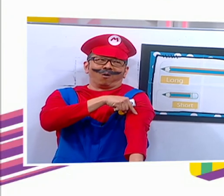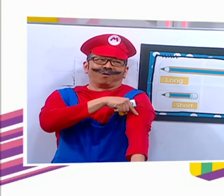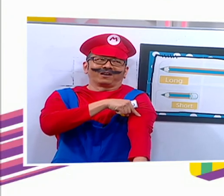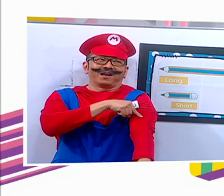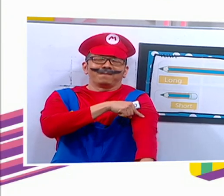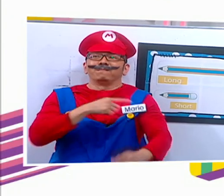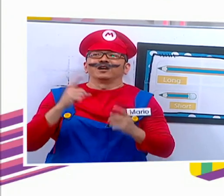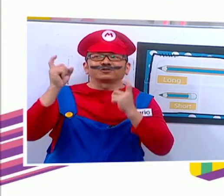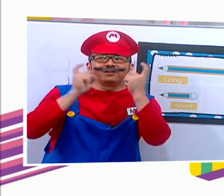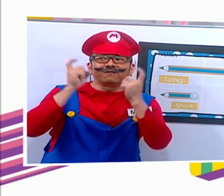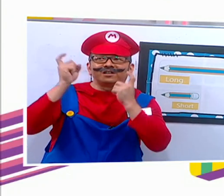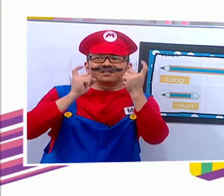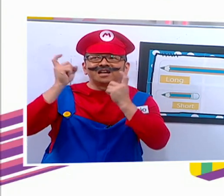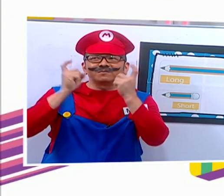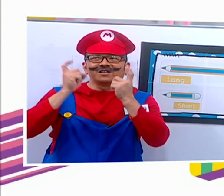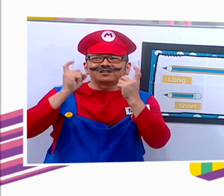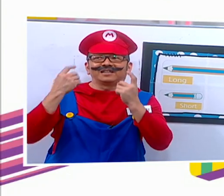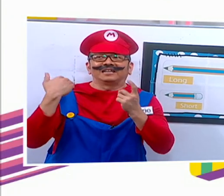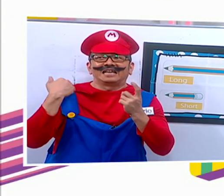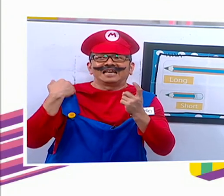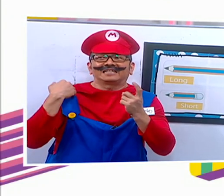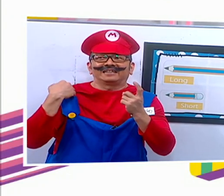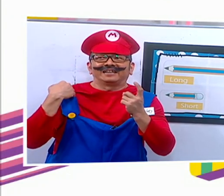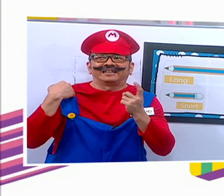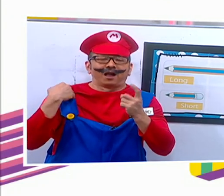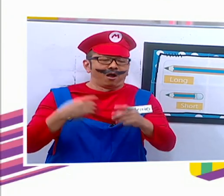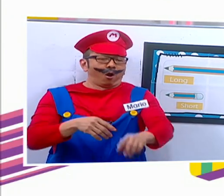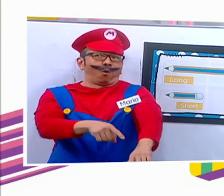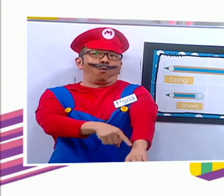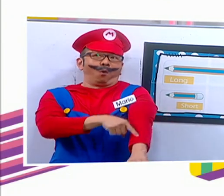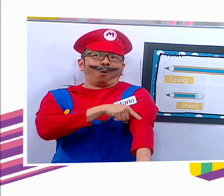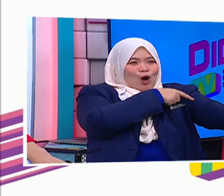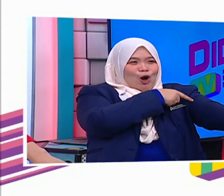Long. Okay, so, make sure your facial expression is in.